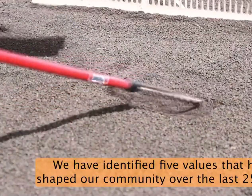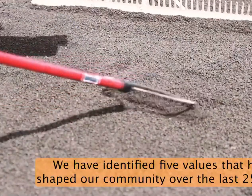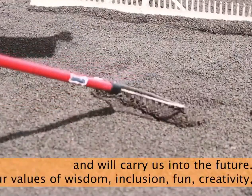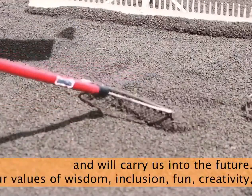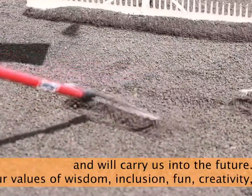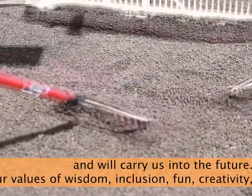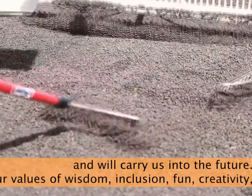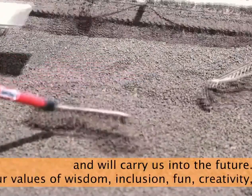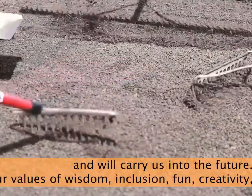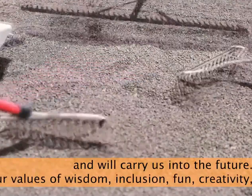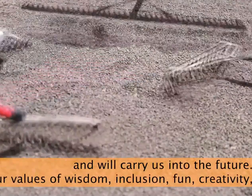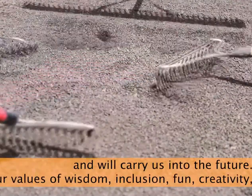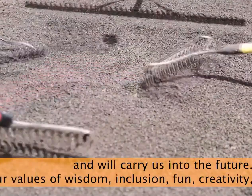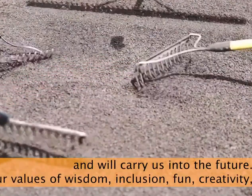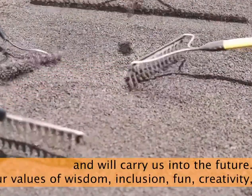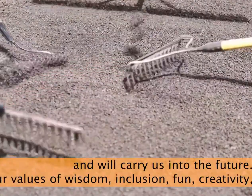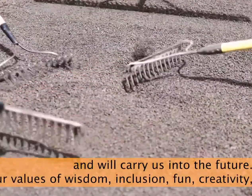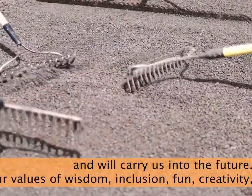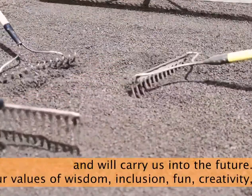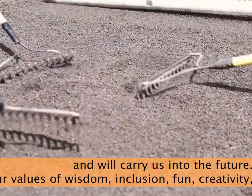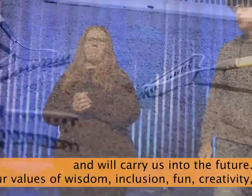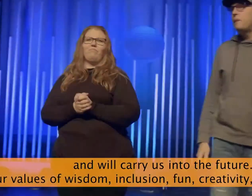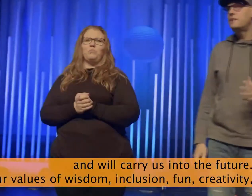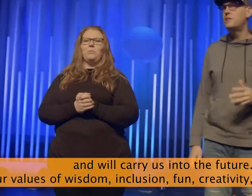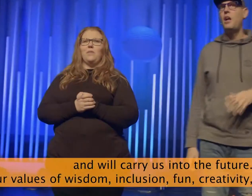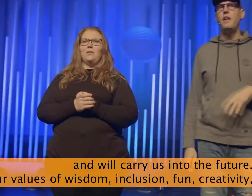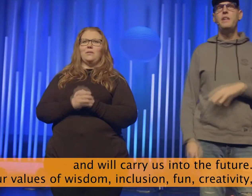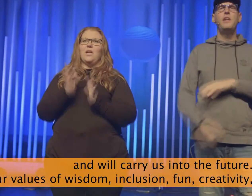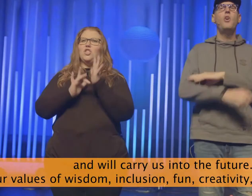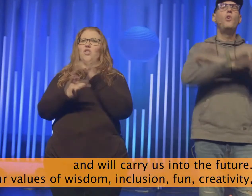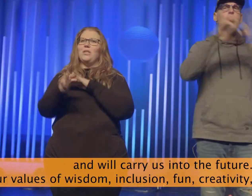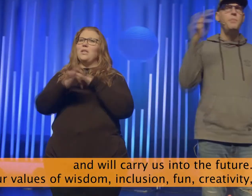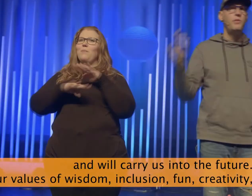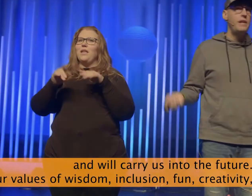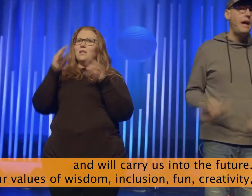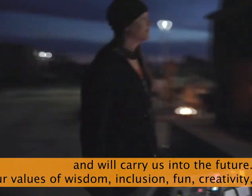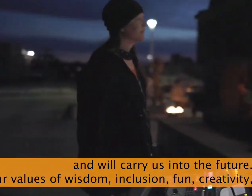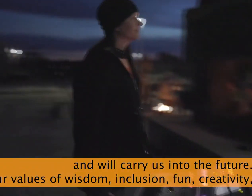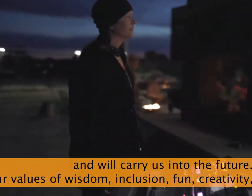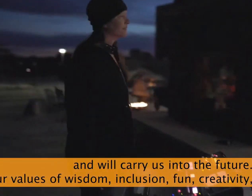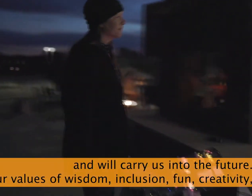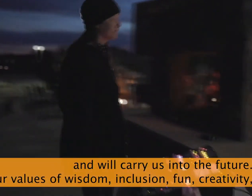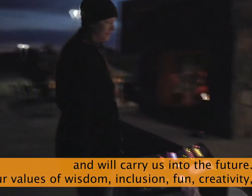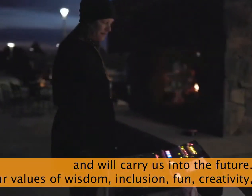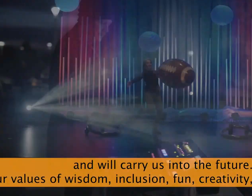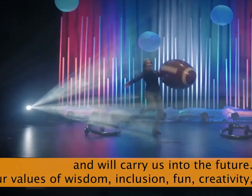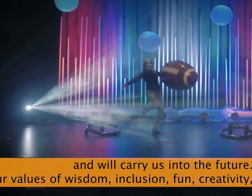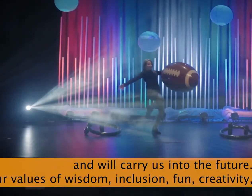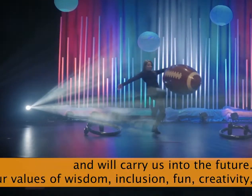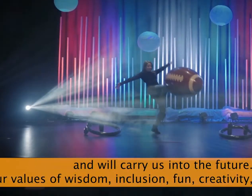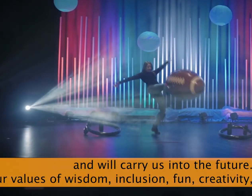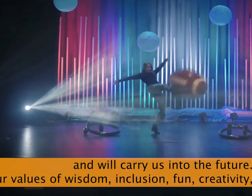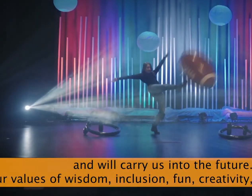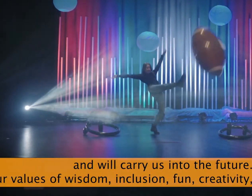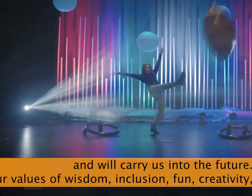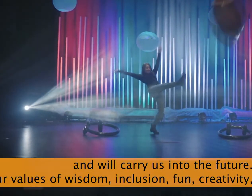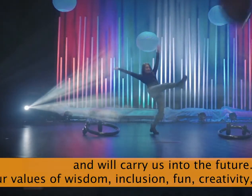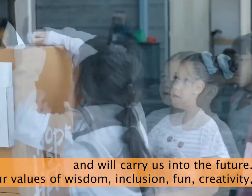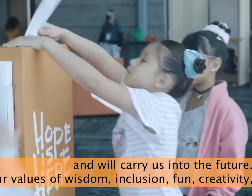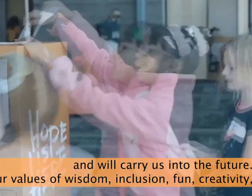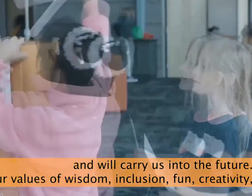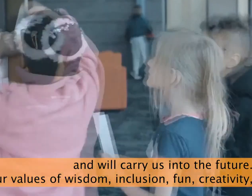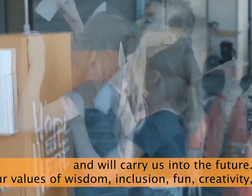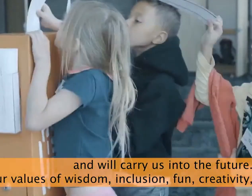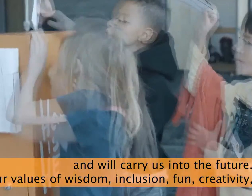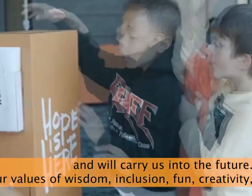25 years and will carry us into the future. Our values of wisdom, inclusion, fun,